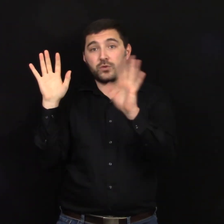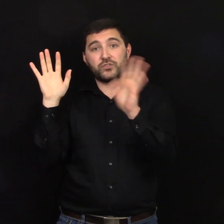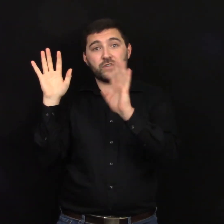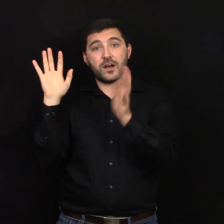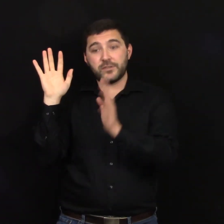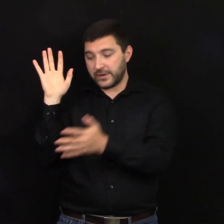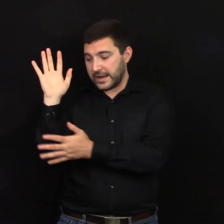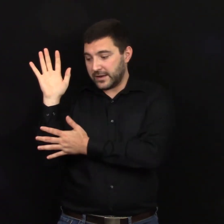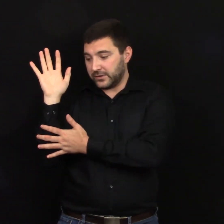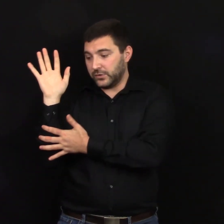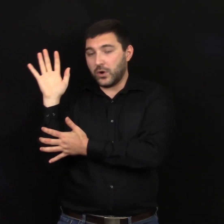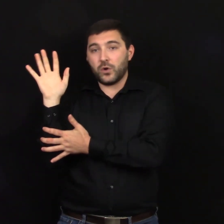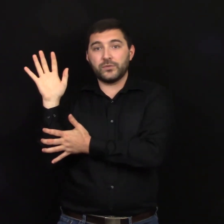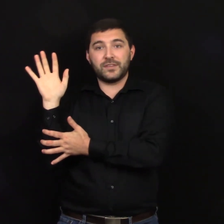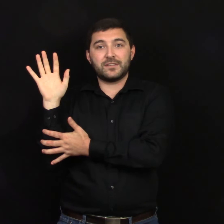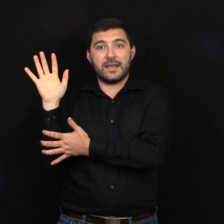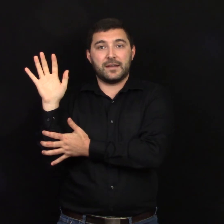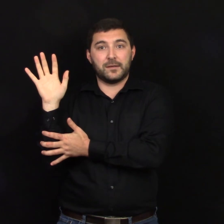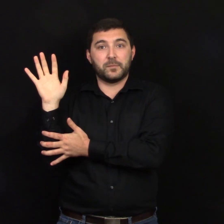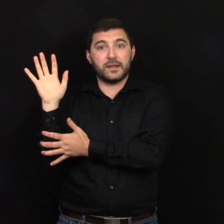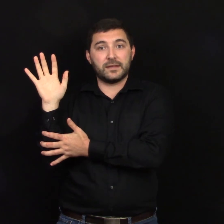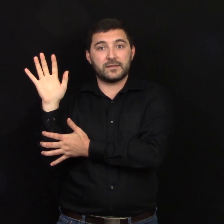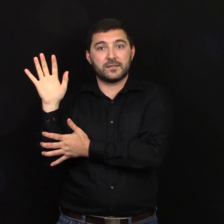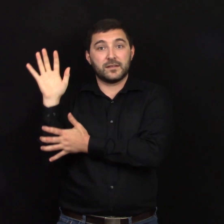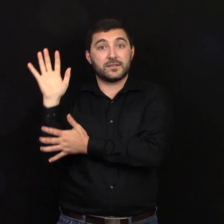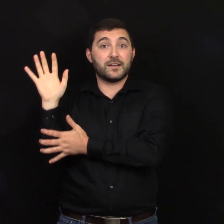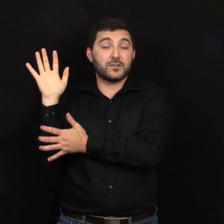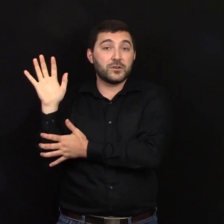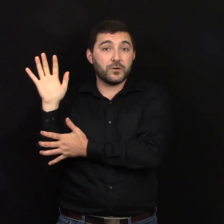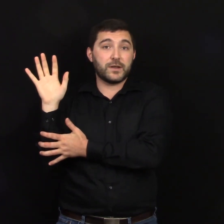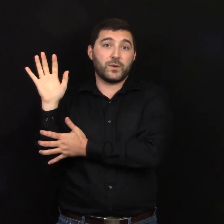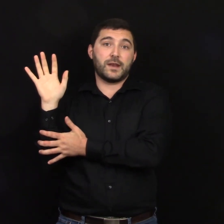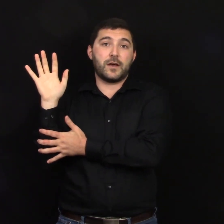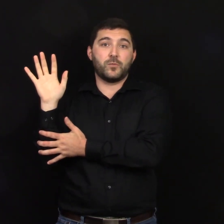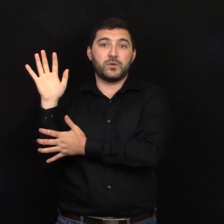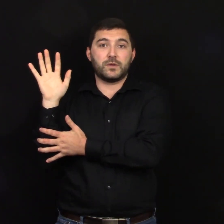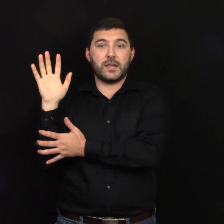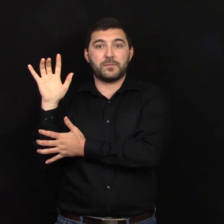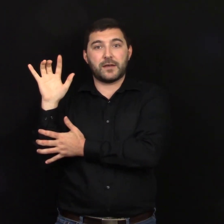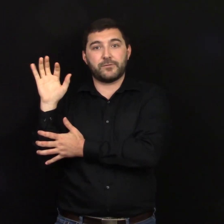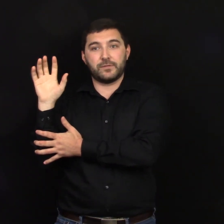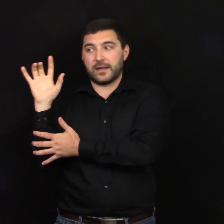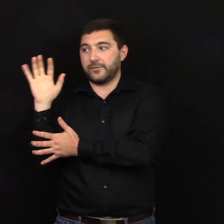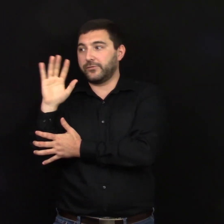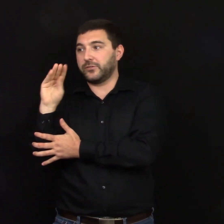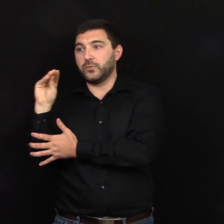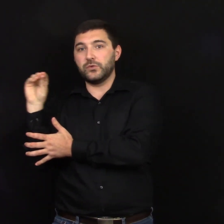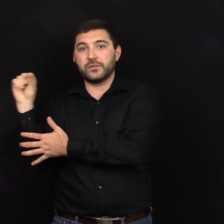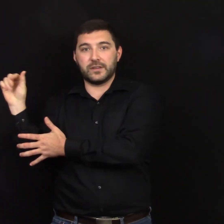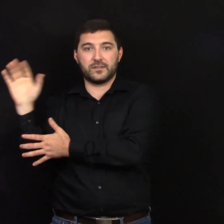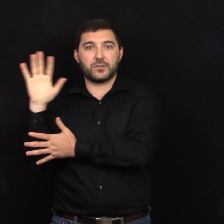your other hand to hold this hand in place. That's a great way to help you keep that smoothness